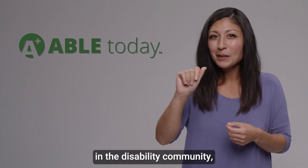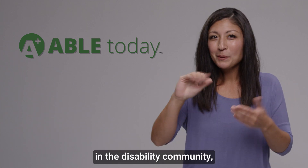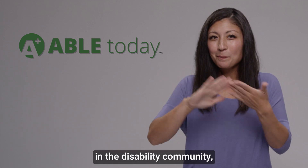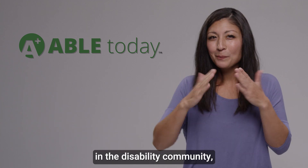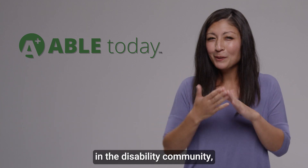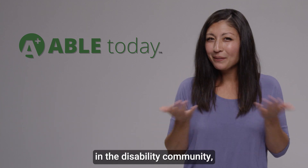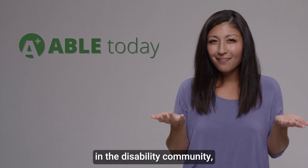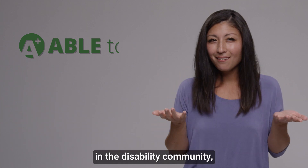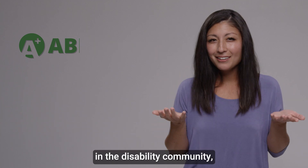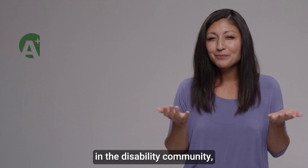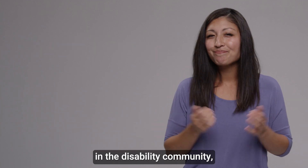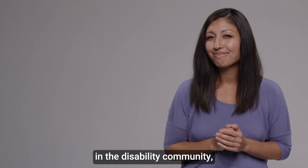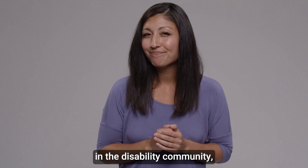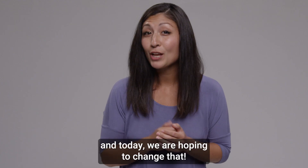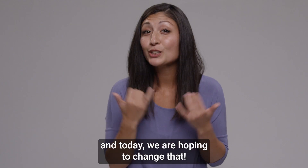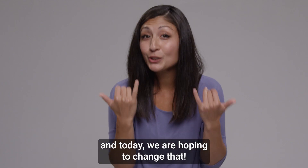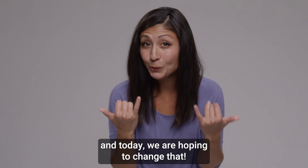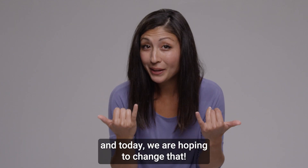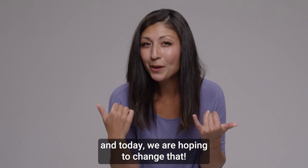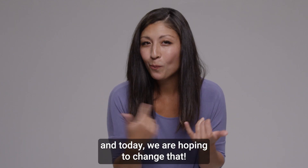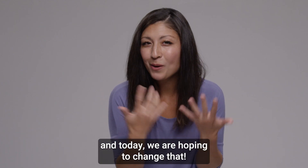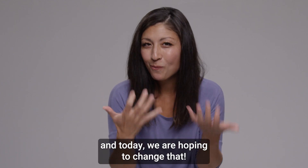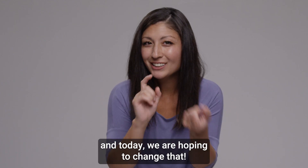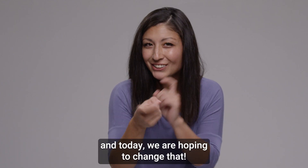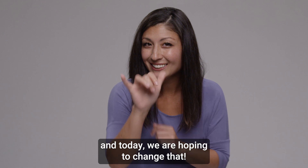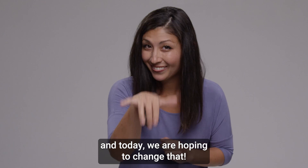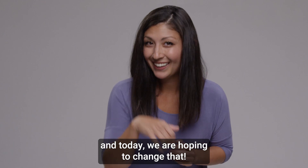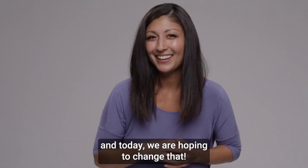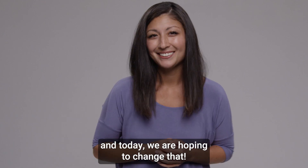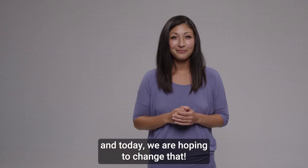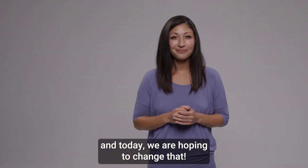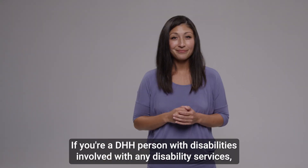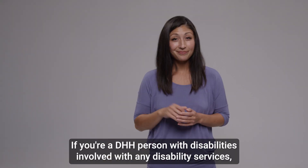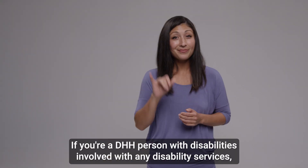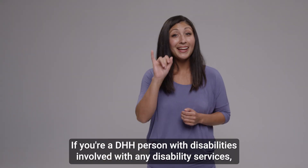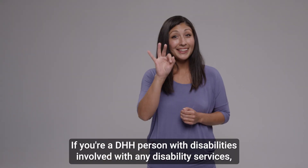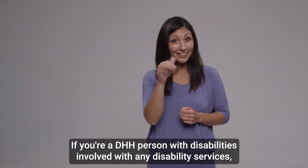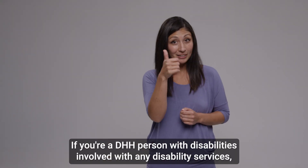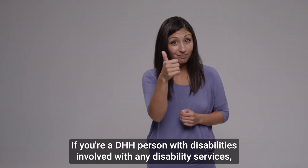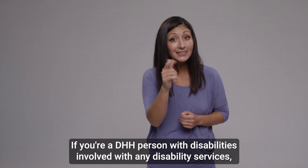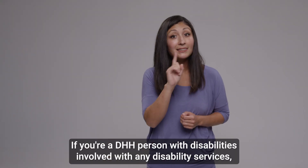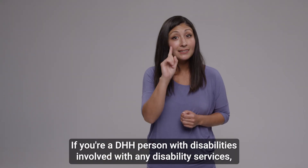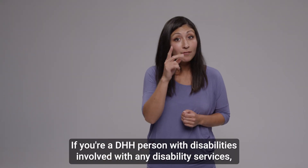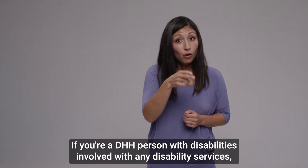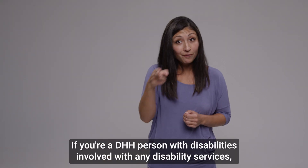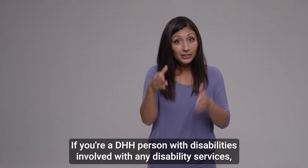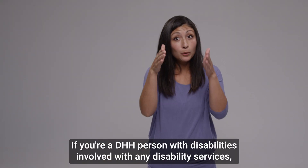the disability community. And today, we're hoping to change that. If you're a deaf or hard of hearing person